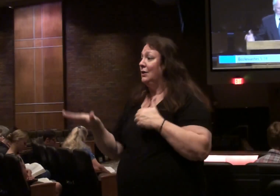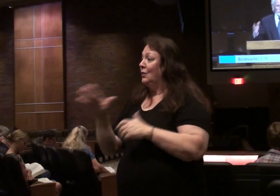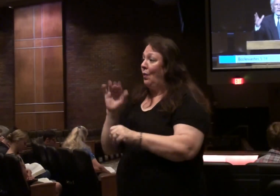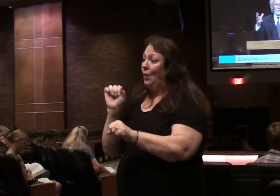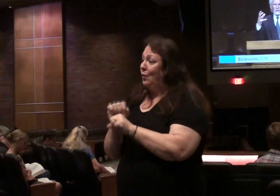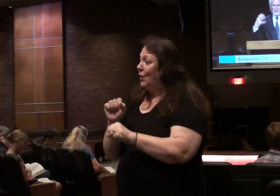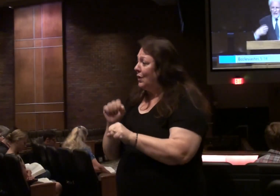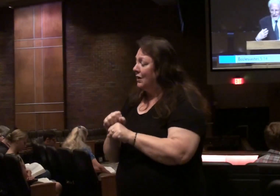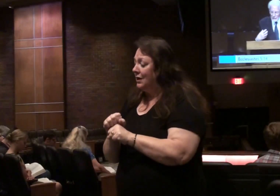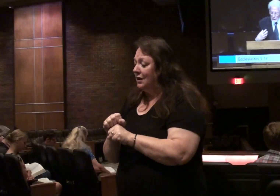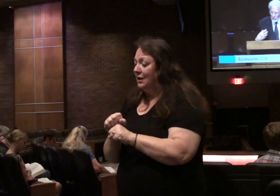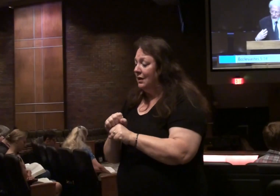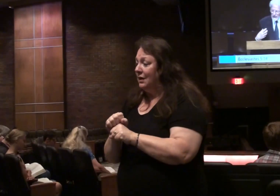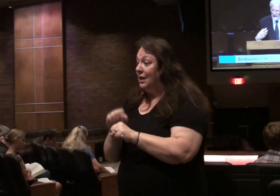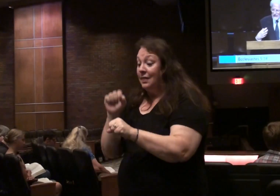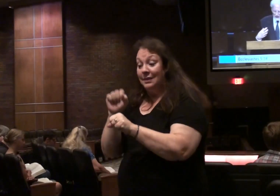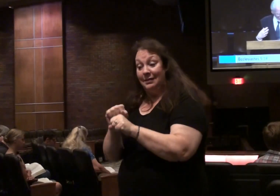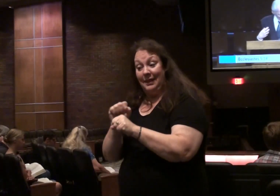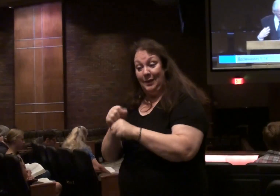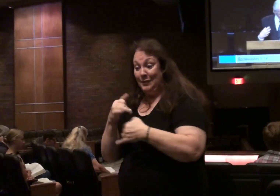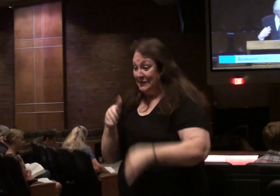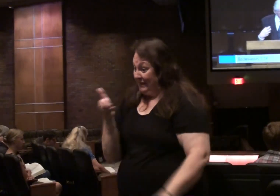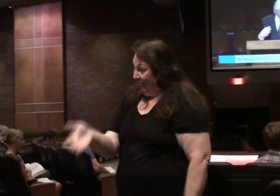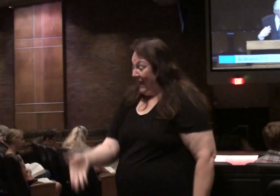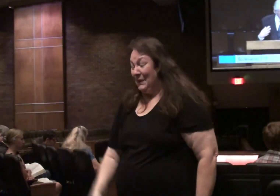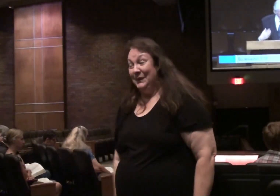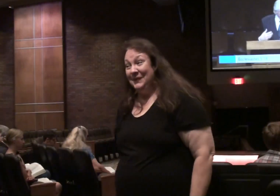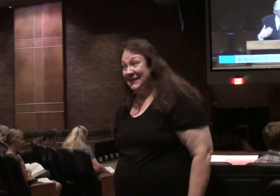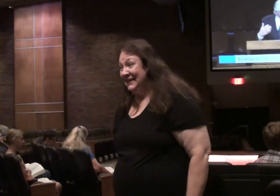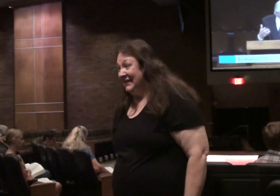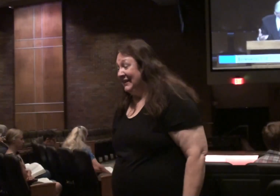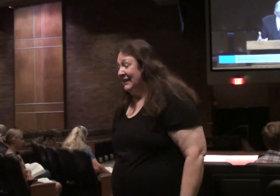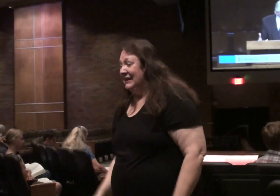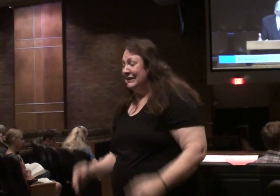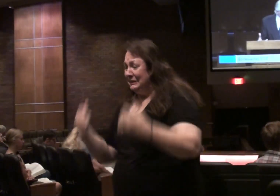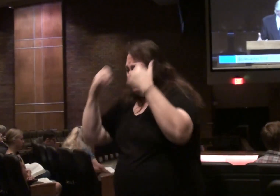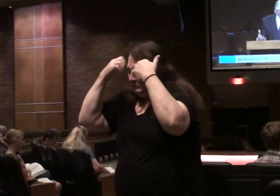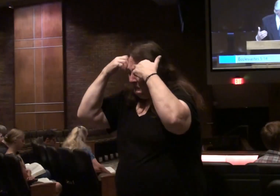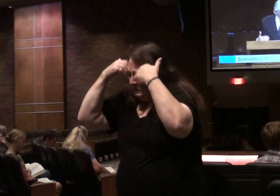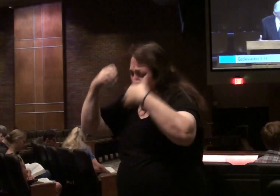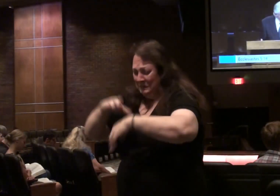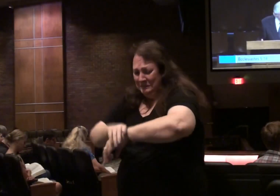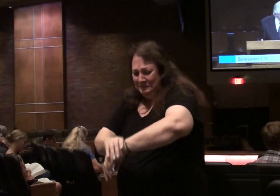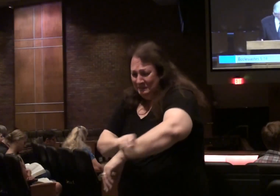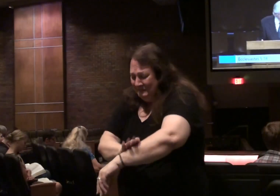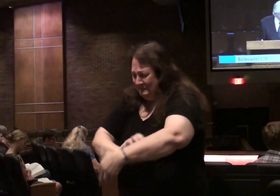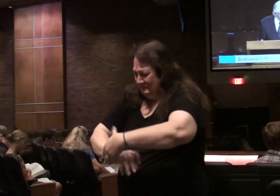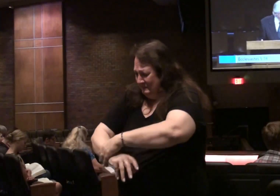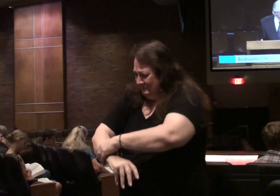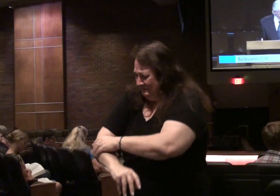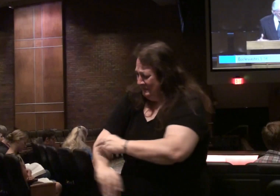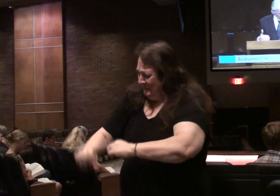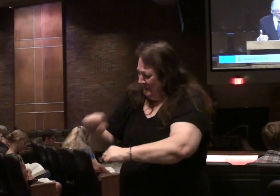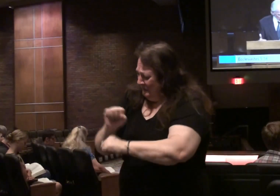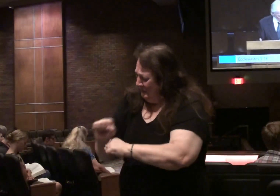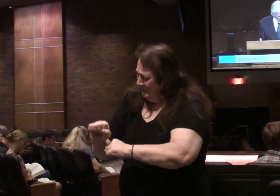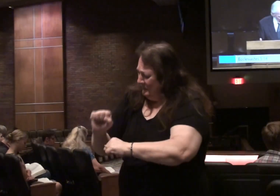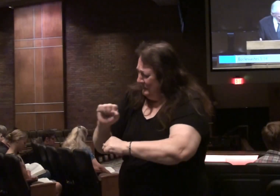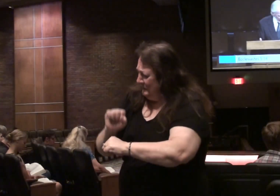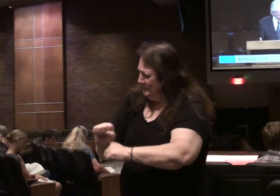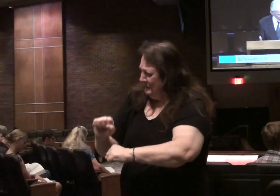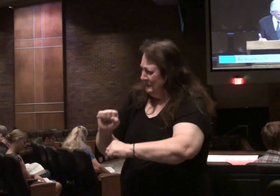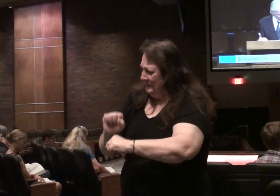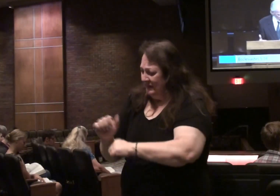labors. No, he doesn't take the labor away. In which he toils under the sun during the